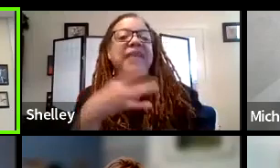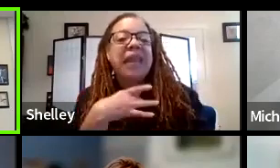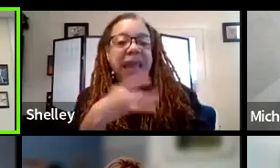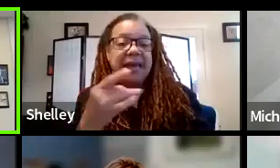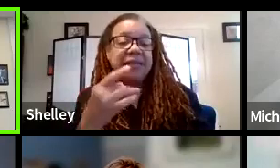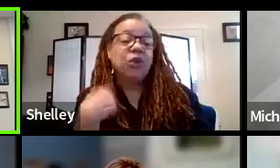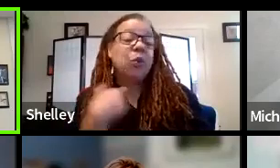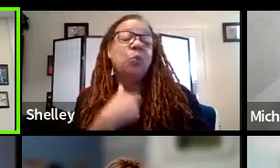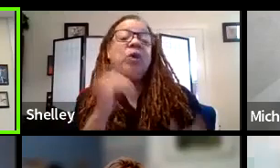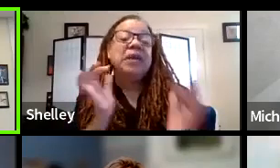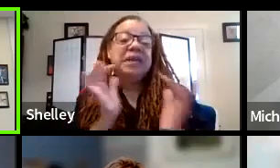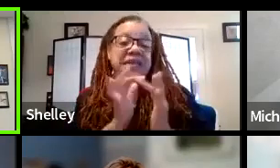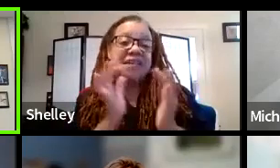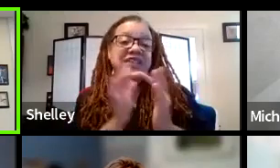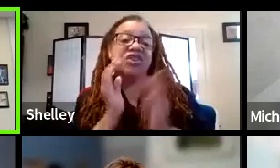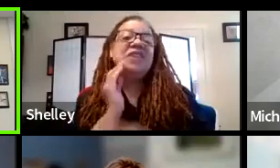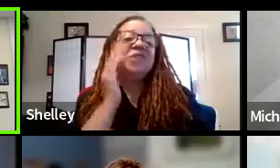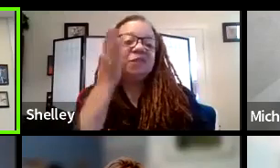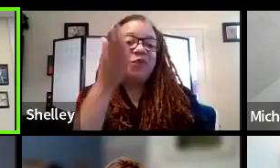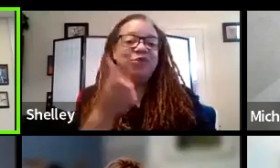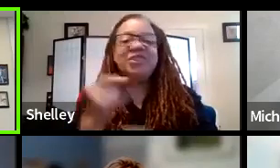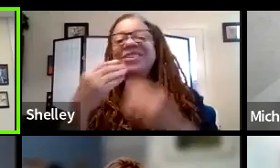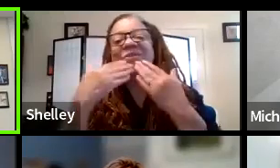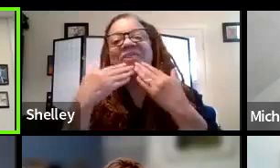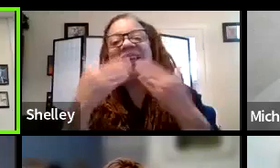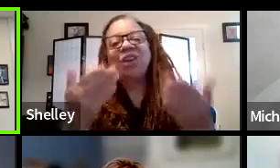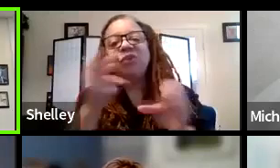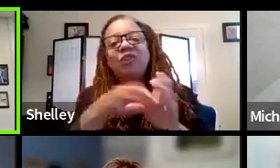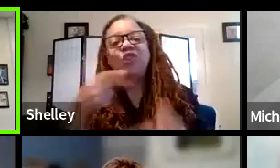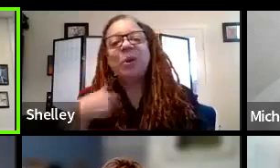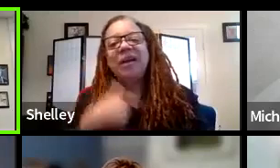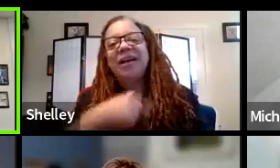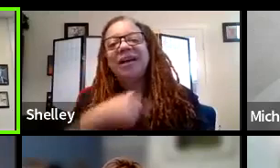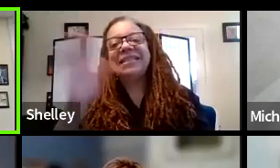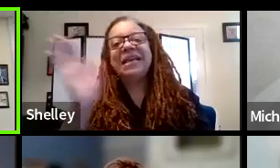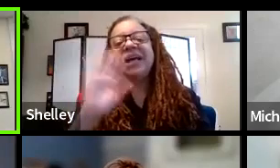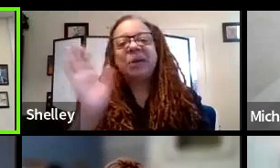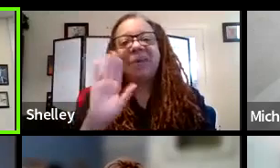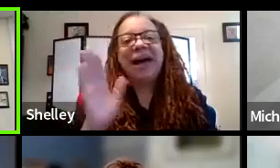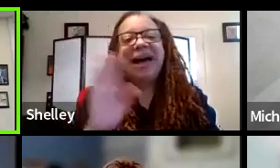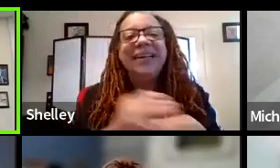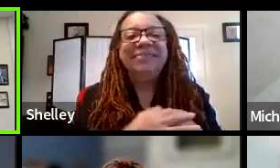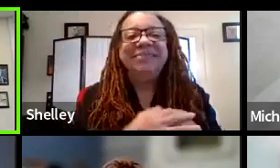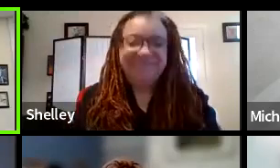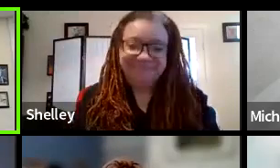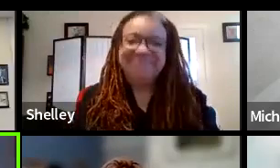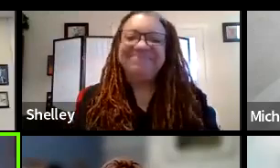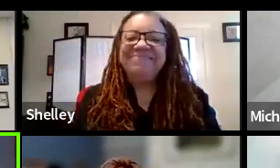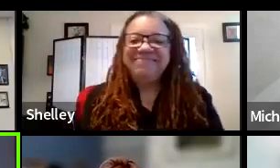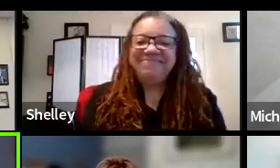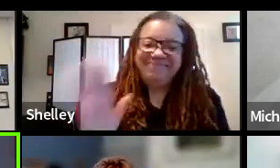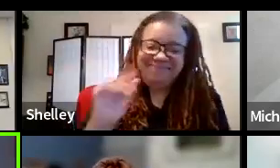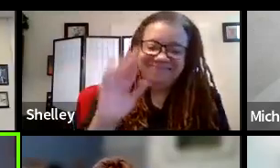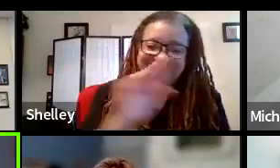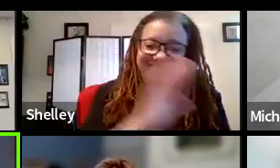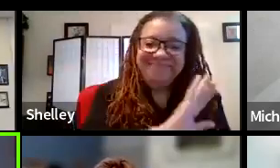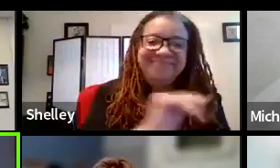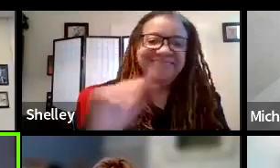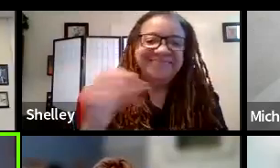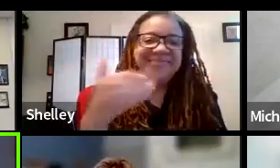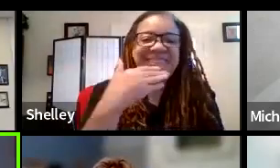we'll meet in the future. So thank you. Thank you. Thank you, everyone.